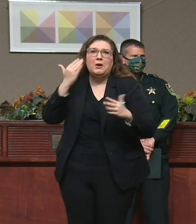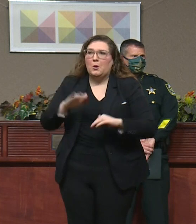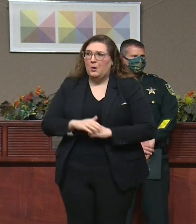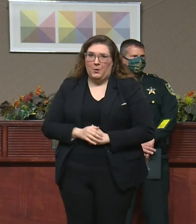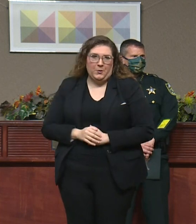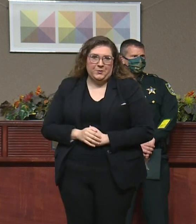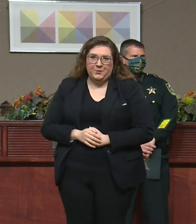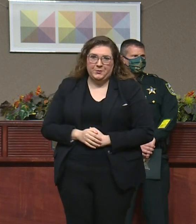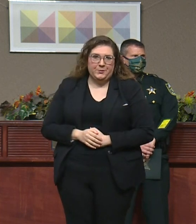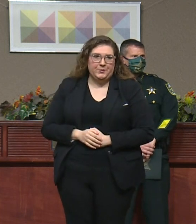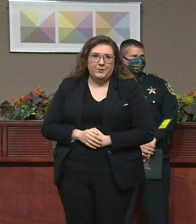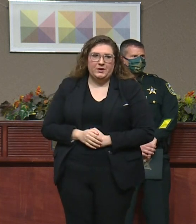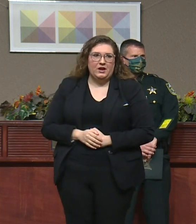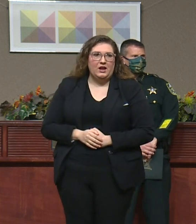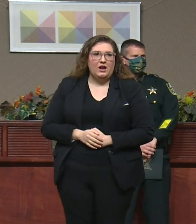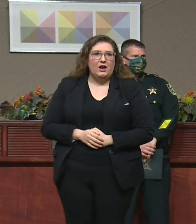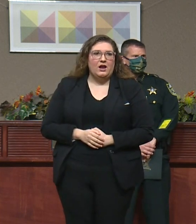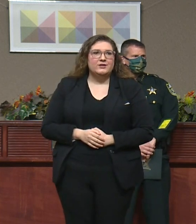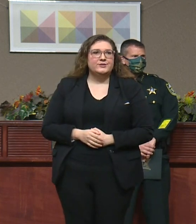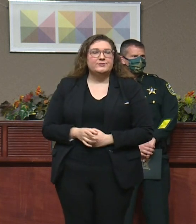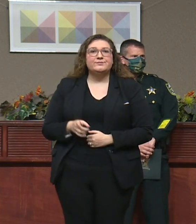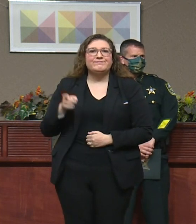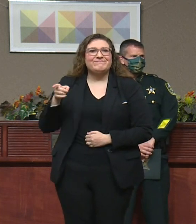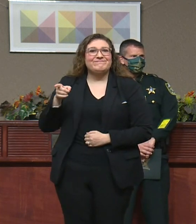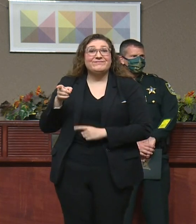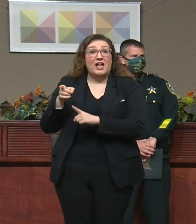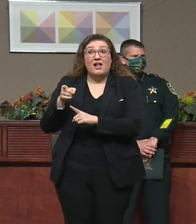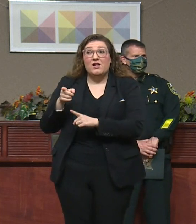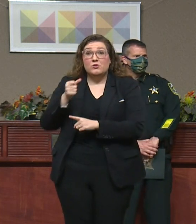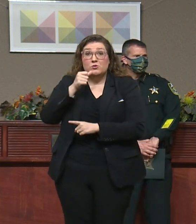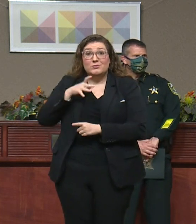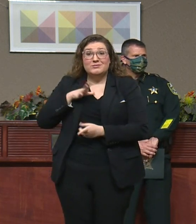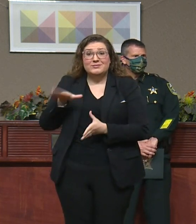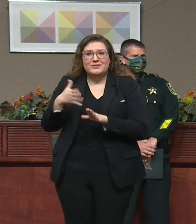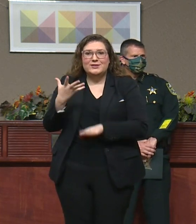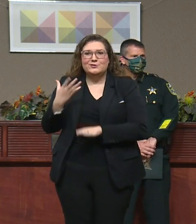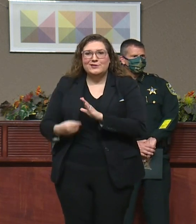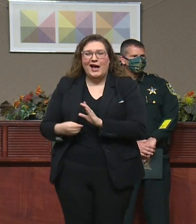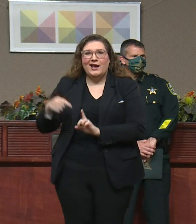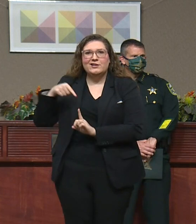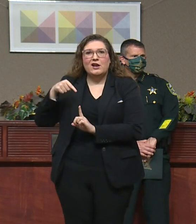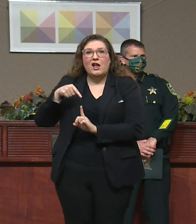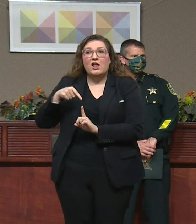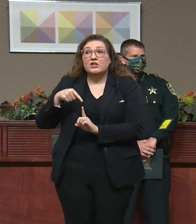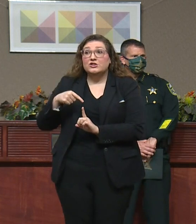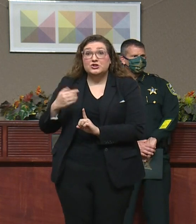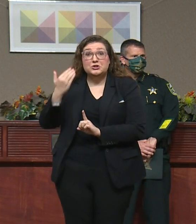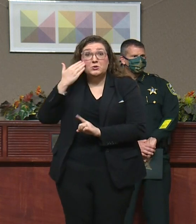And the person was asymptomatic. On that,